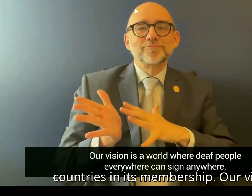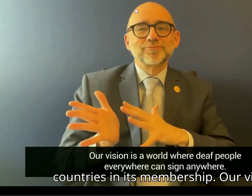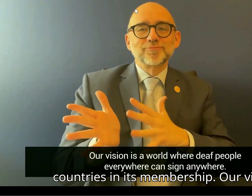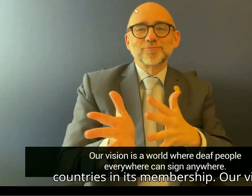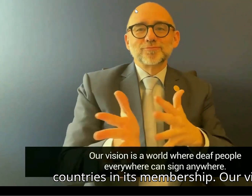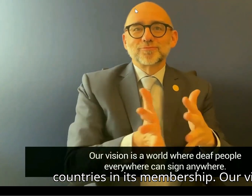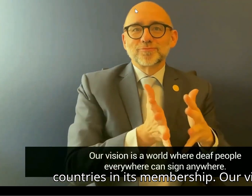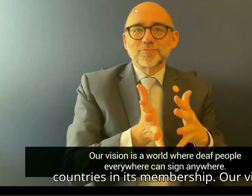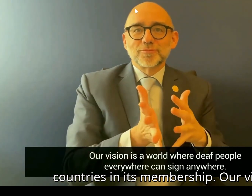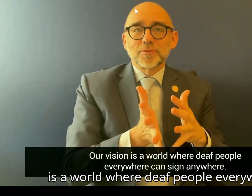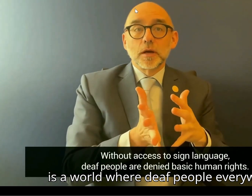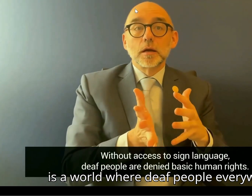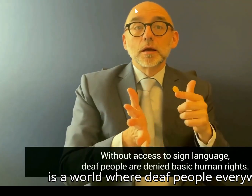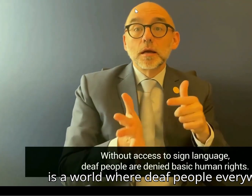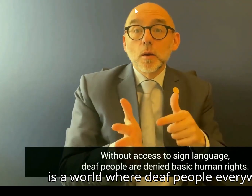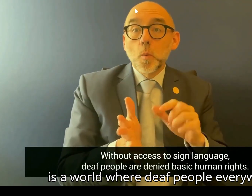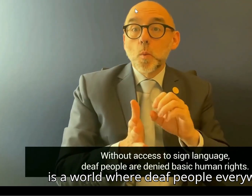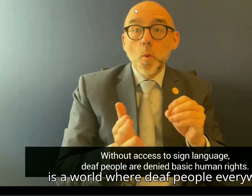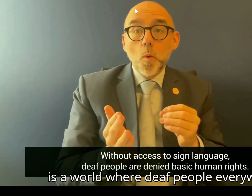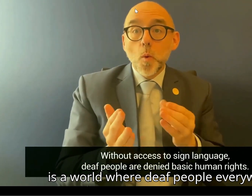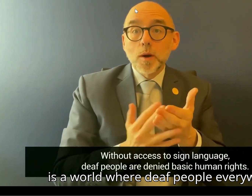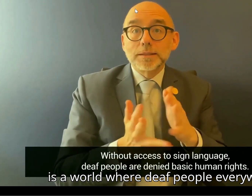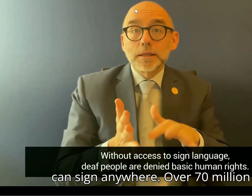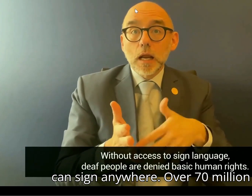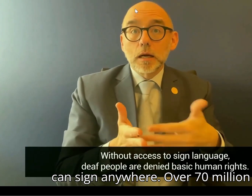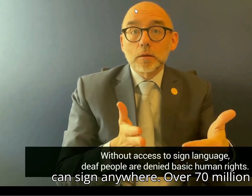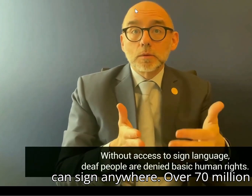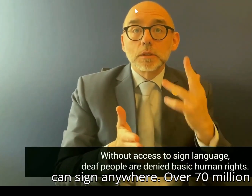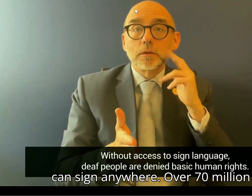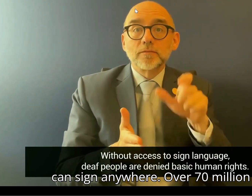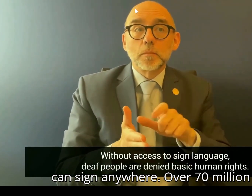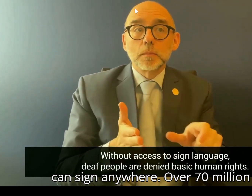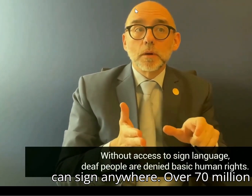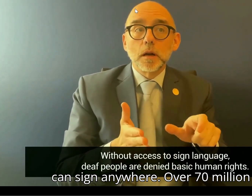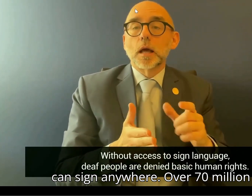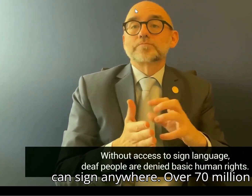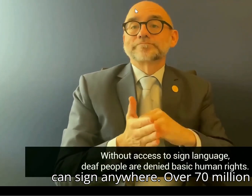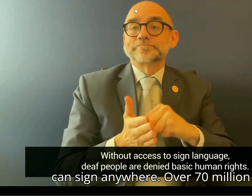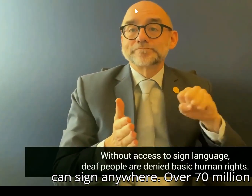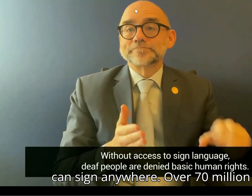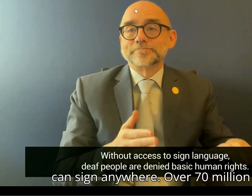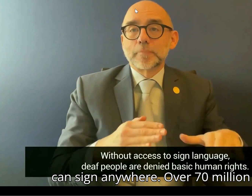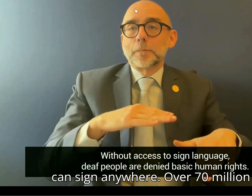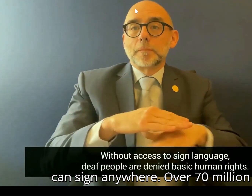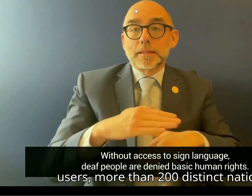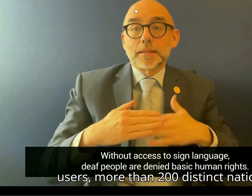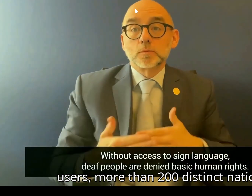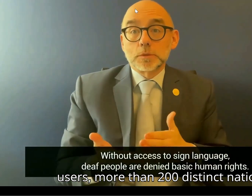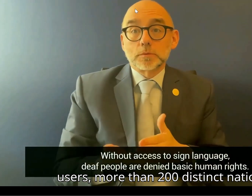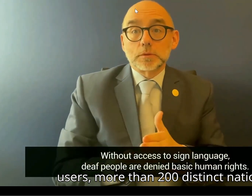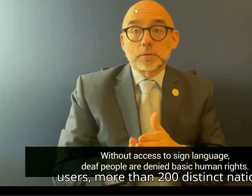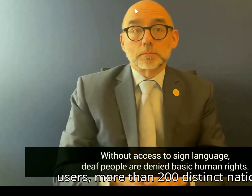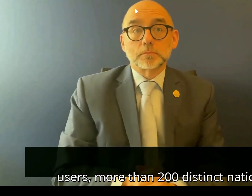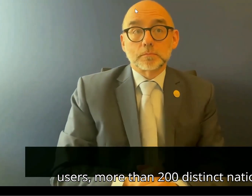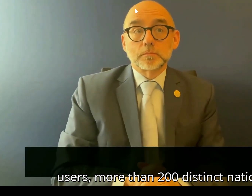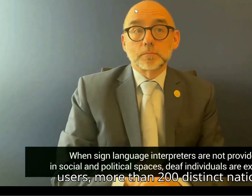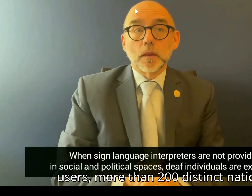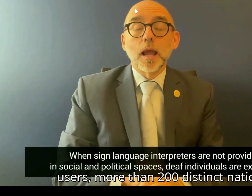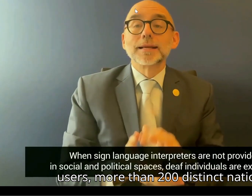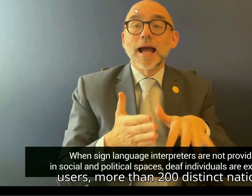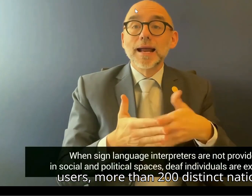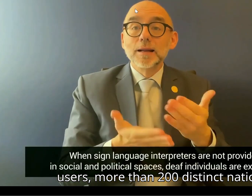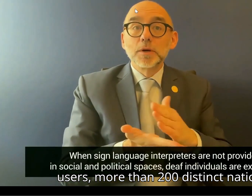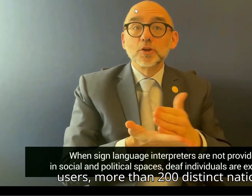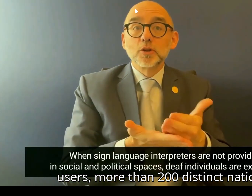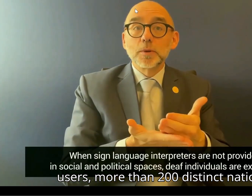in its membership. Our vision is a world where deaf people everywhere can sign anywhere. Over 70 million deaf users, more than